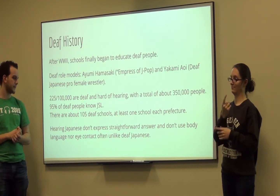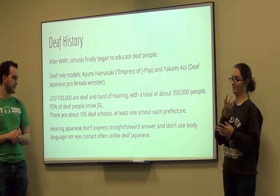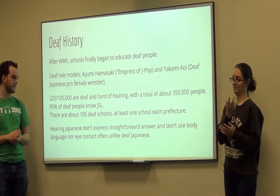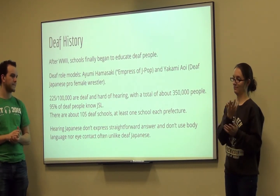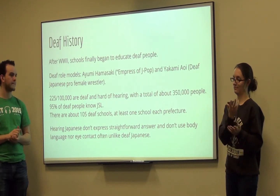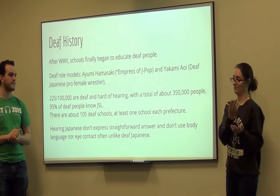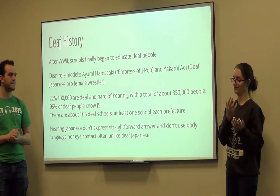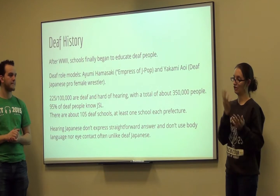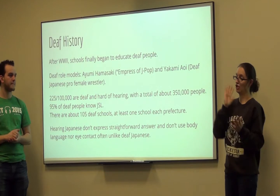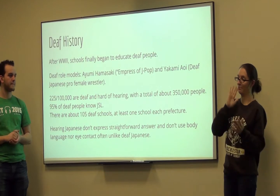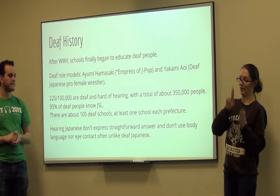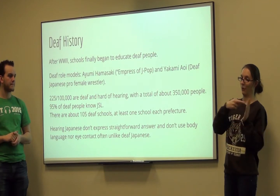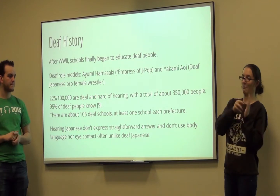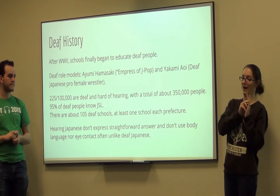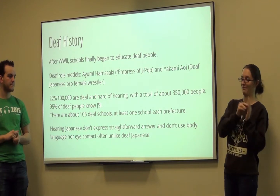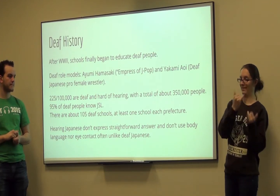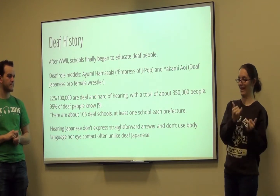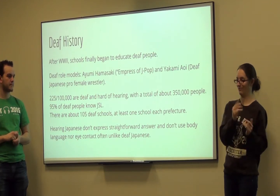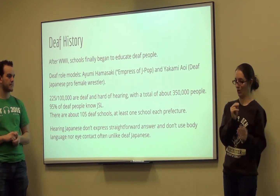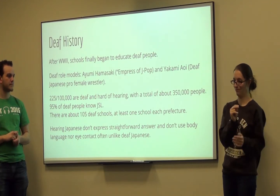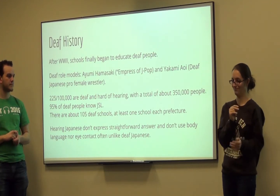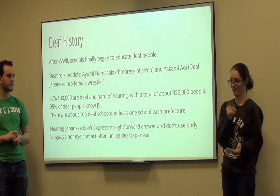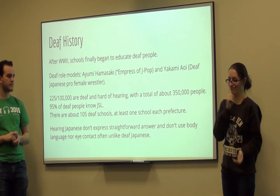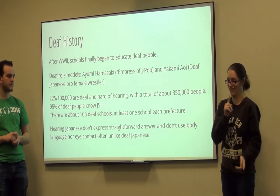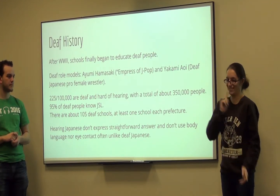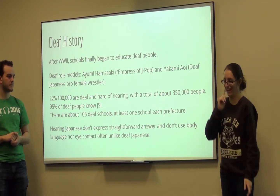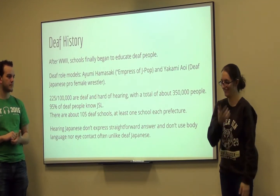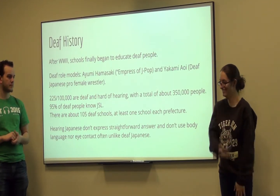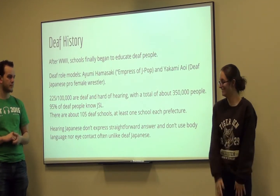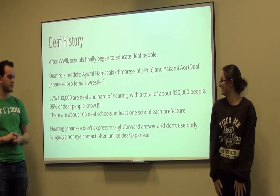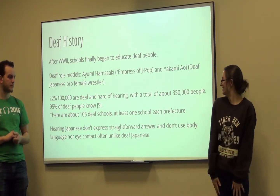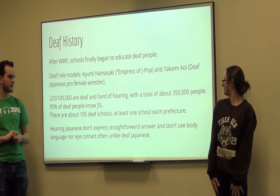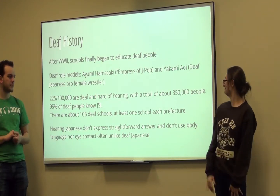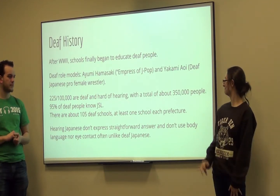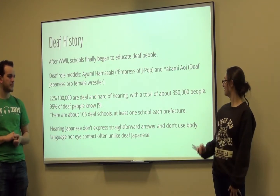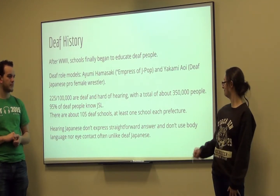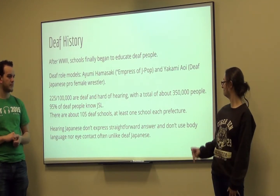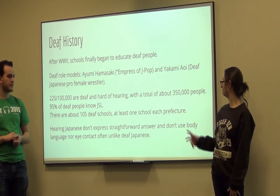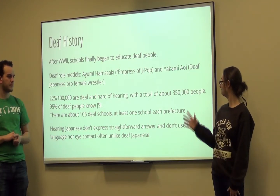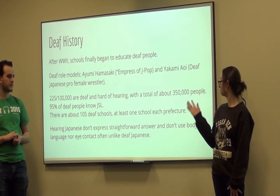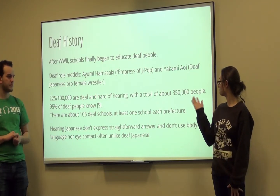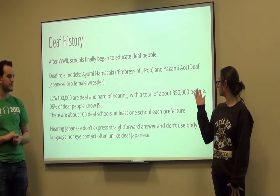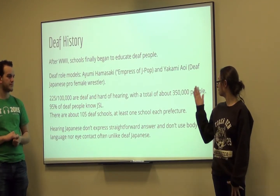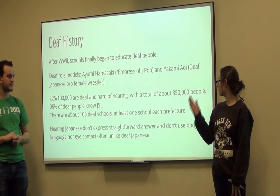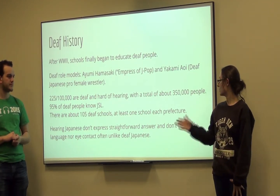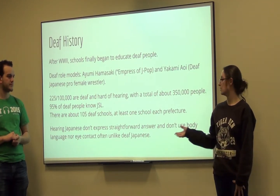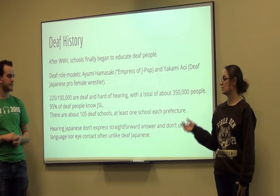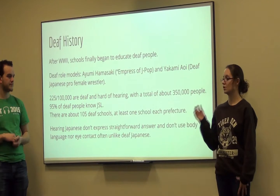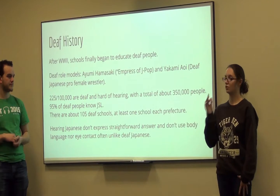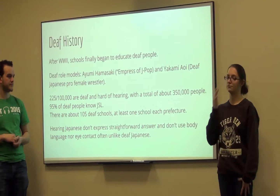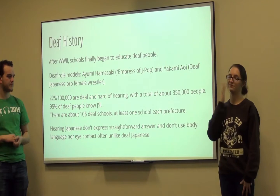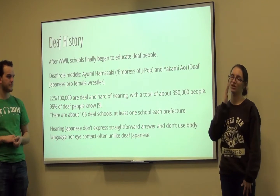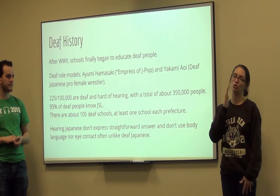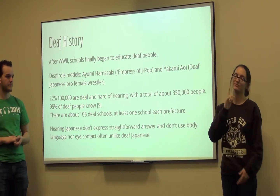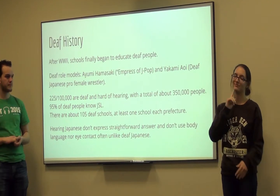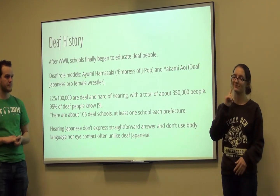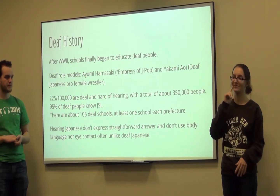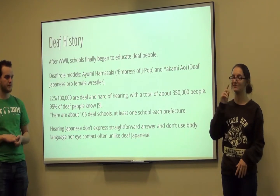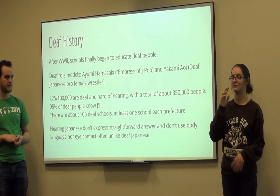But that was one. He used to be a role model, but obviously now because he was a fraud, he's no longer a role model.